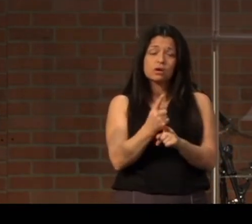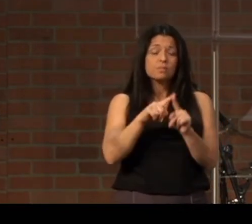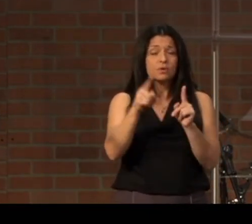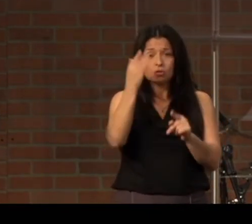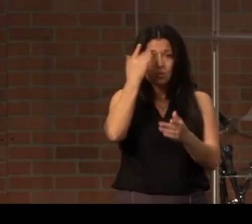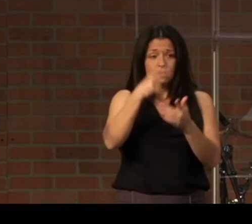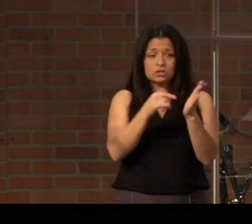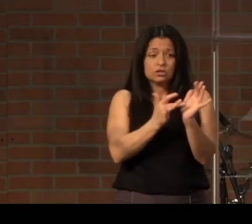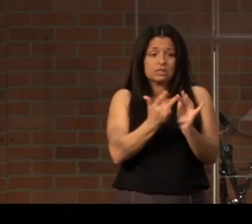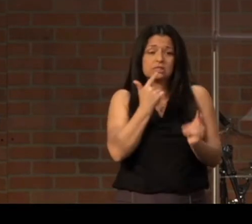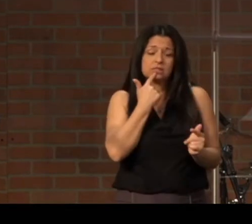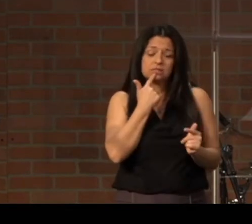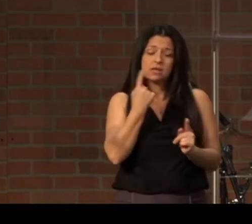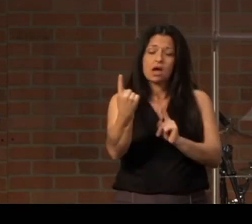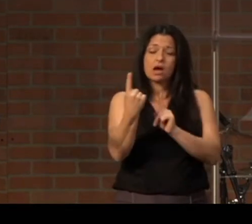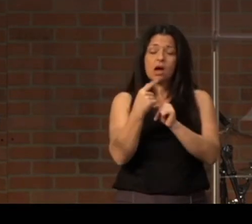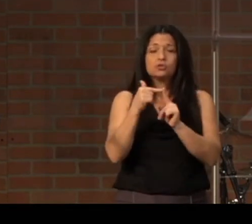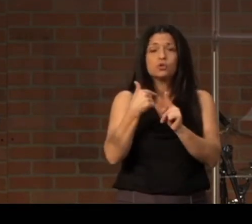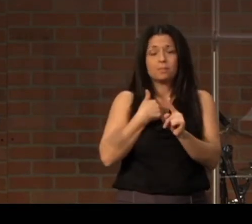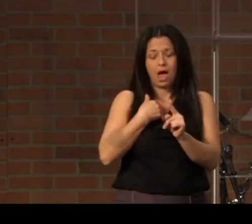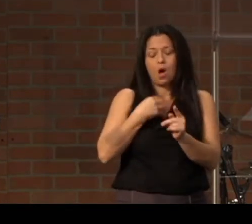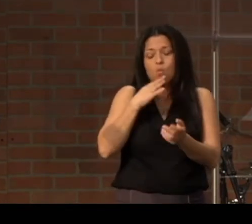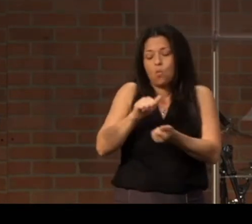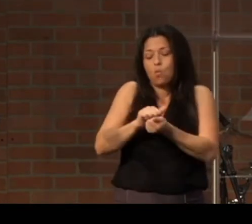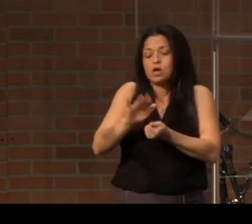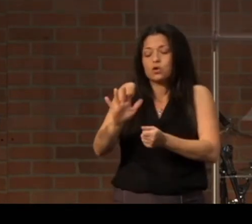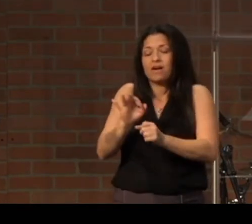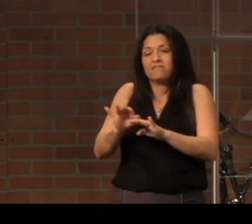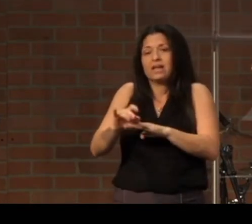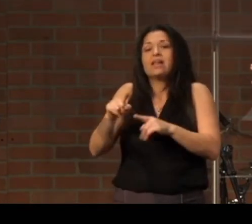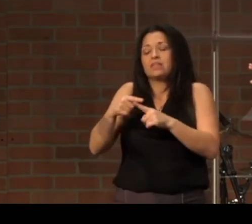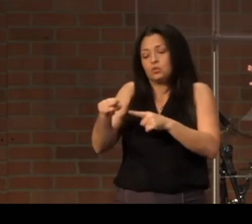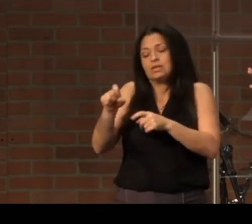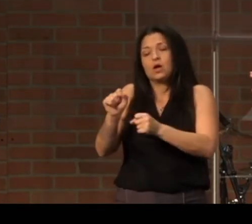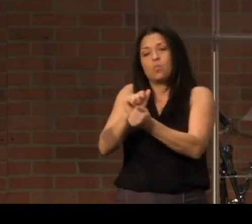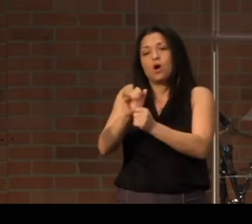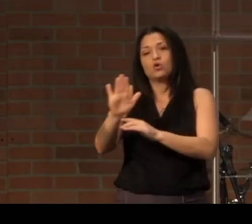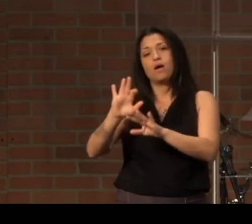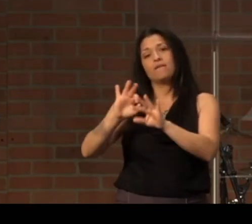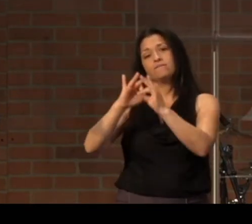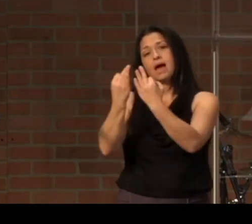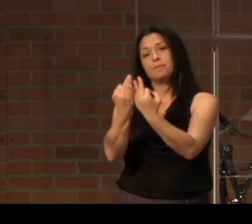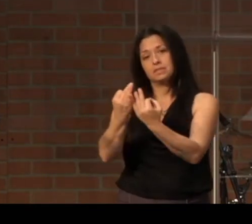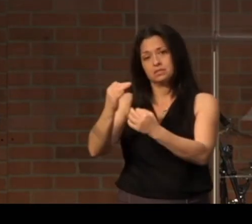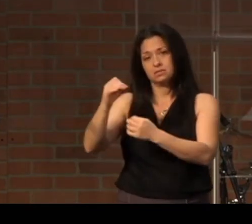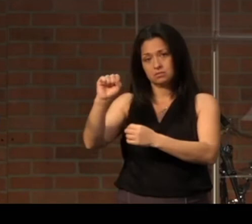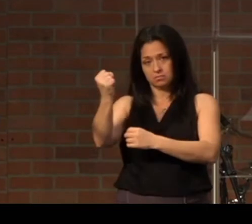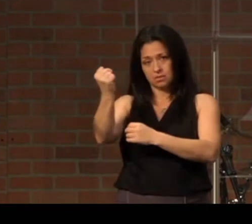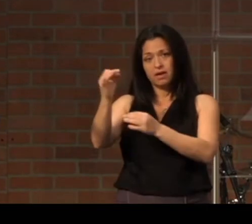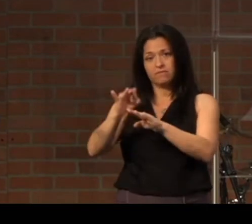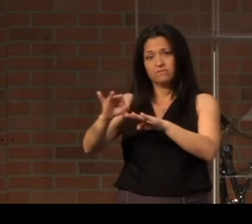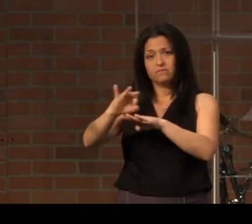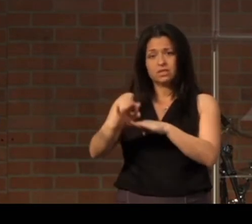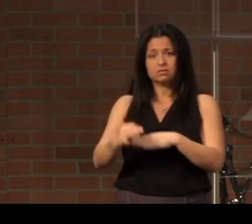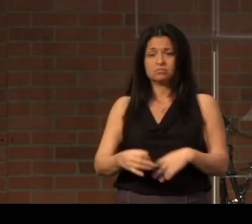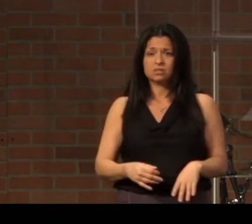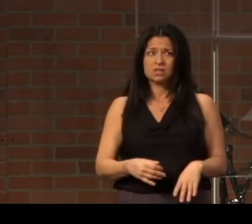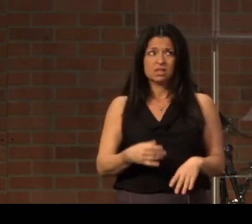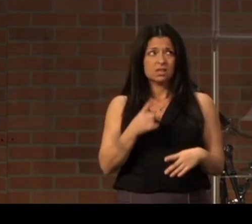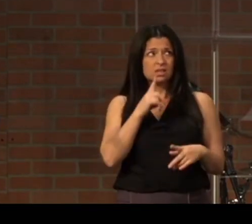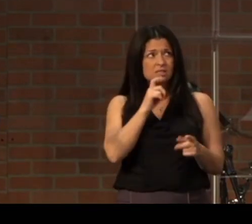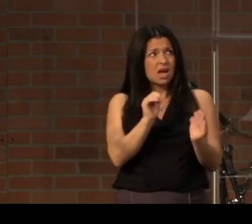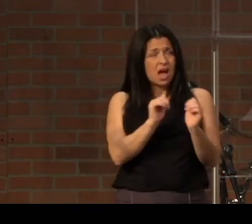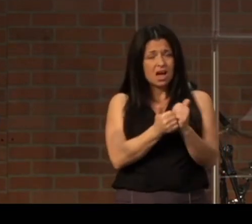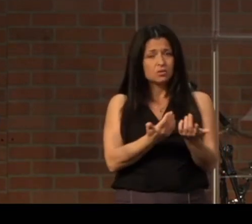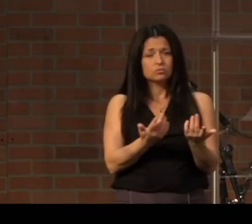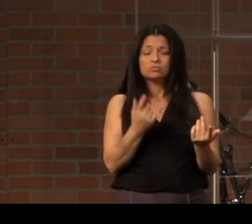to me, and I'll wash your feet so you can wash your family's feet. We say, well, how do we do that? Jesus says, well, come and look at me. Spend